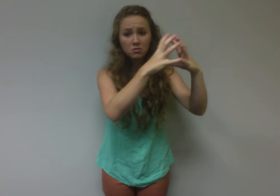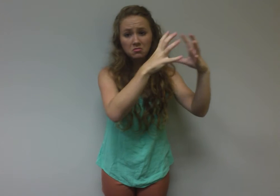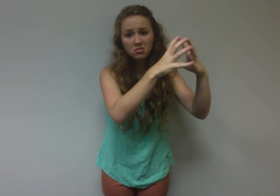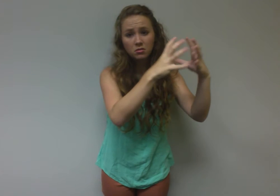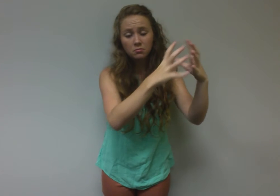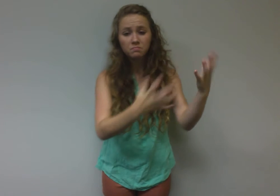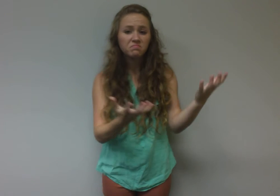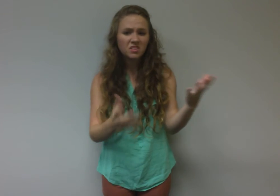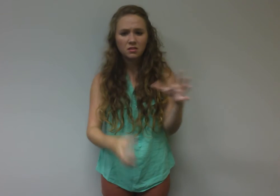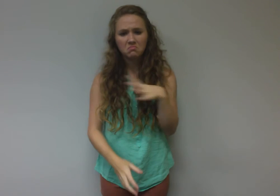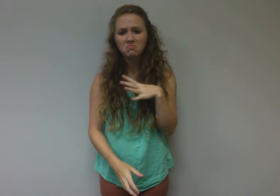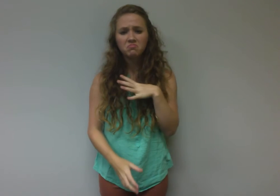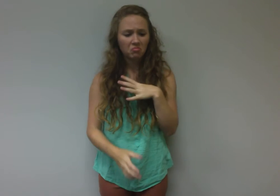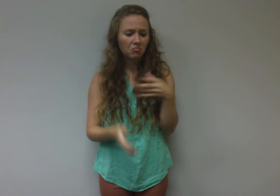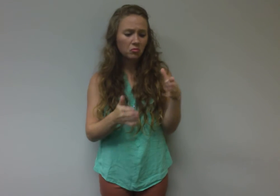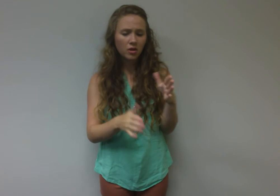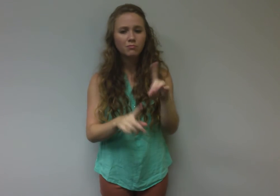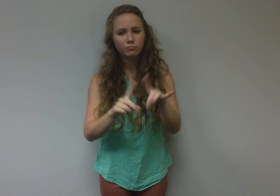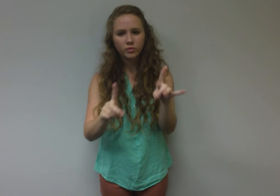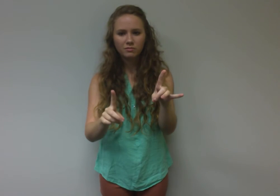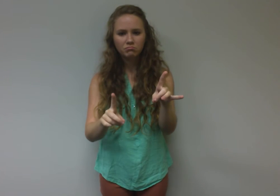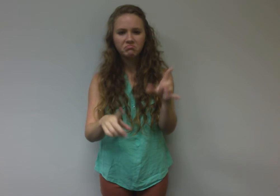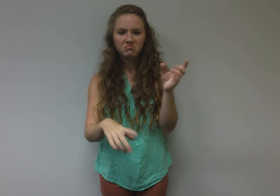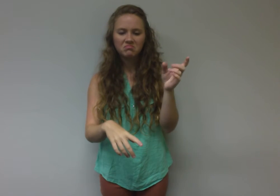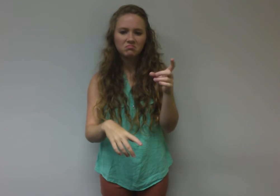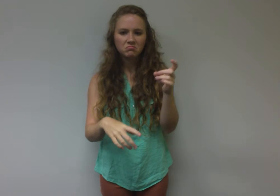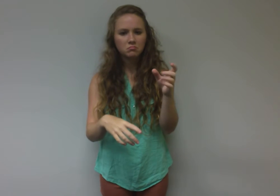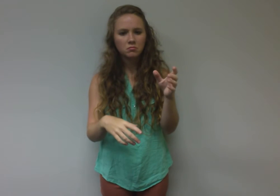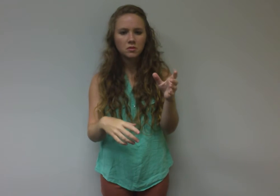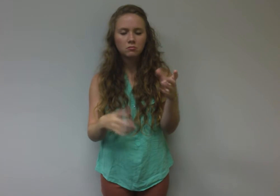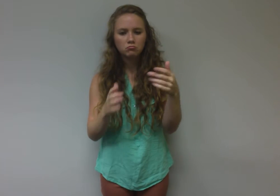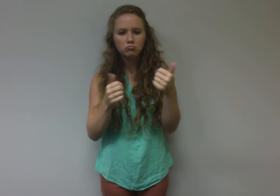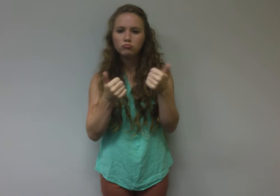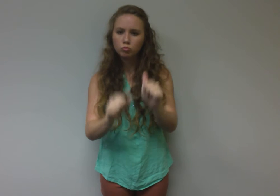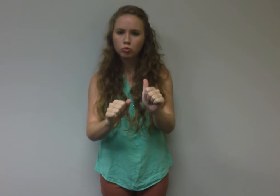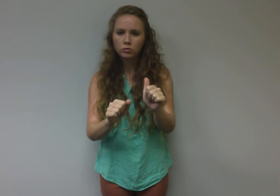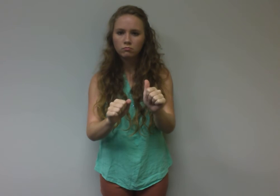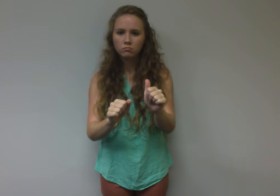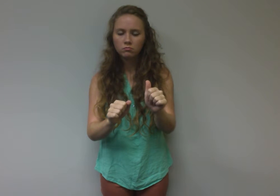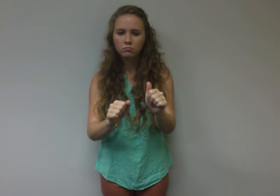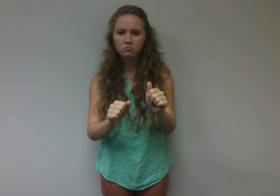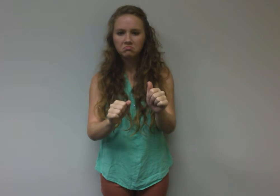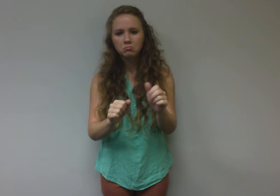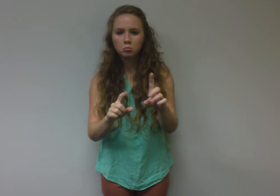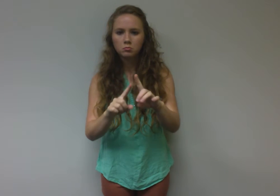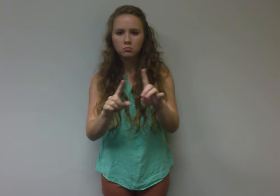way to do it, although you should eventually kind of know it. 9 plus 9, it turns out, is 18. 9 plus 9 is equal to